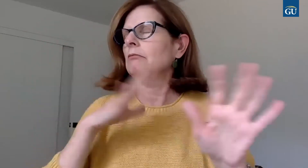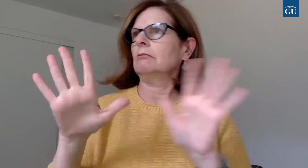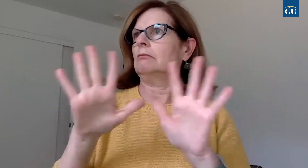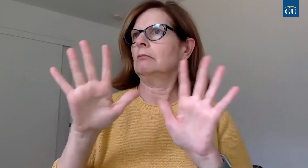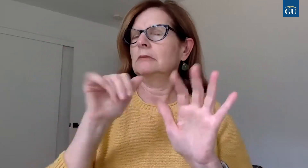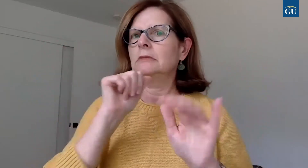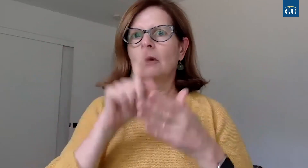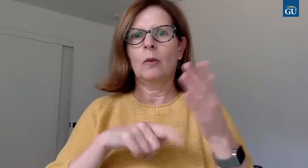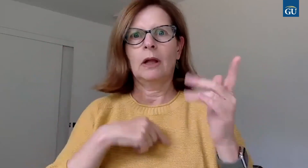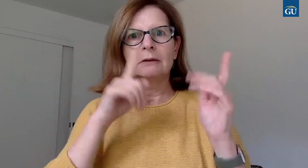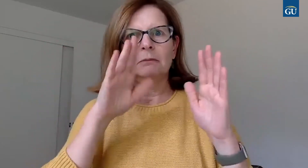I expected.